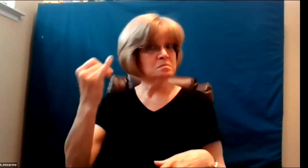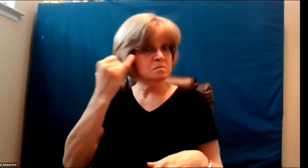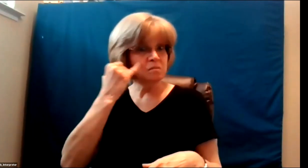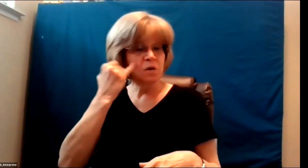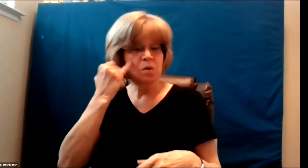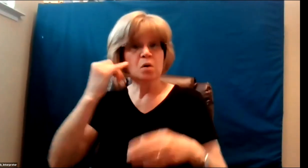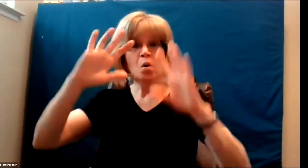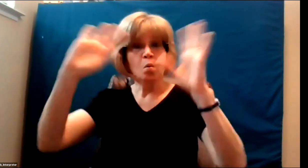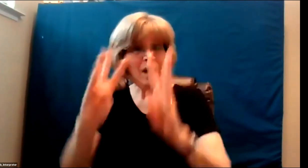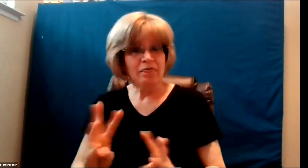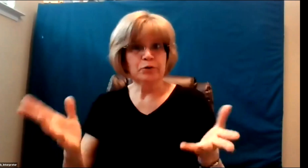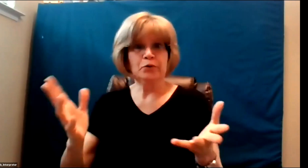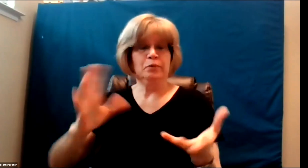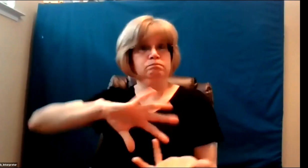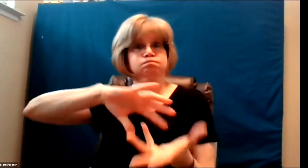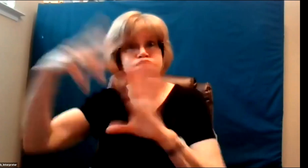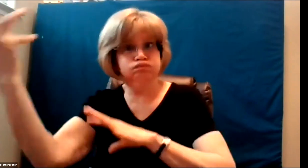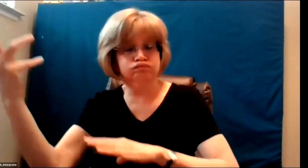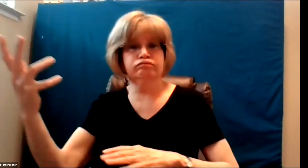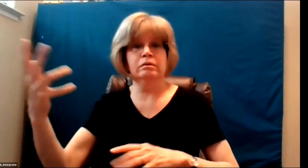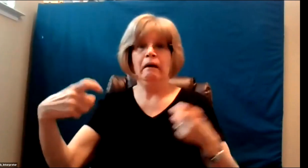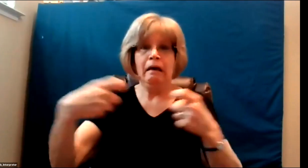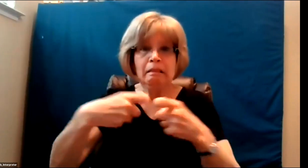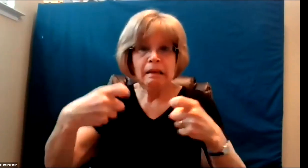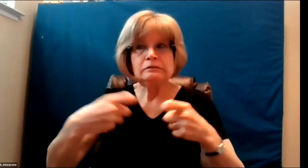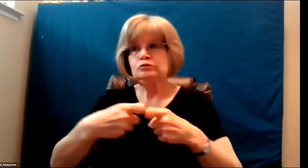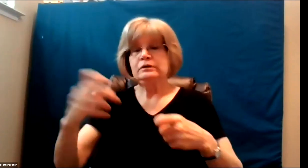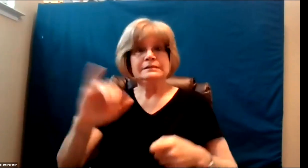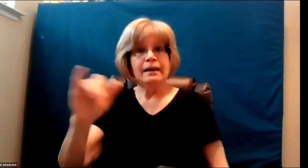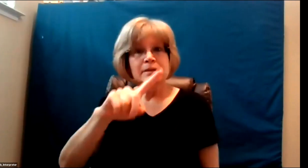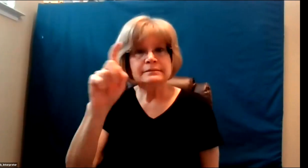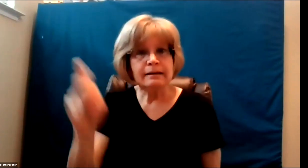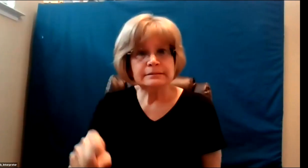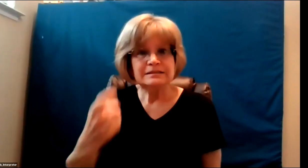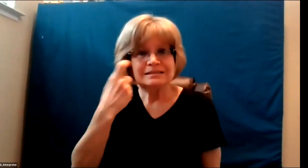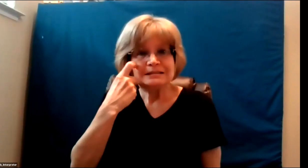public utilities to regions of the country larger than what the Texans endure?